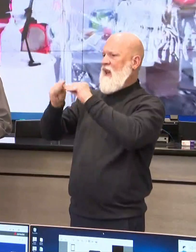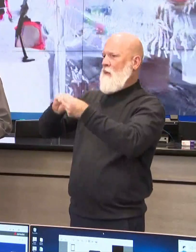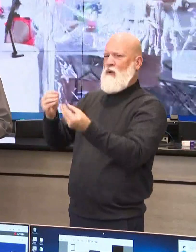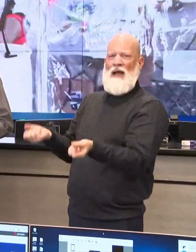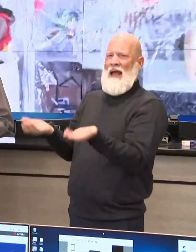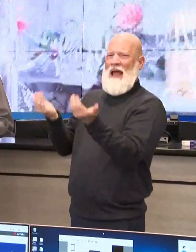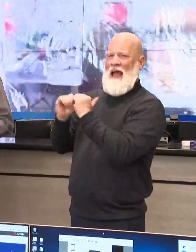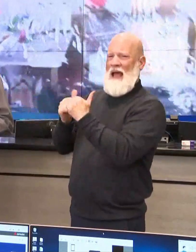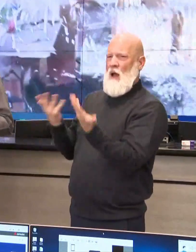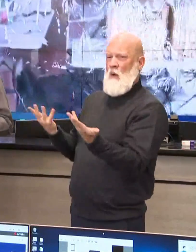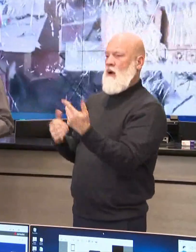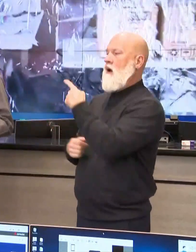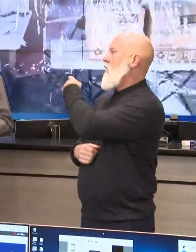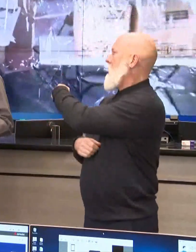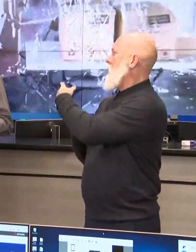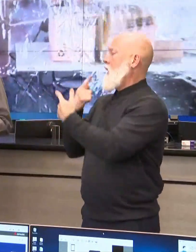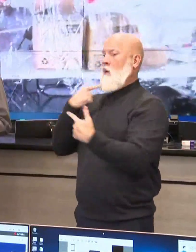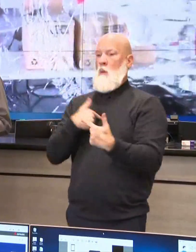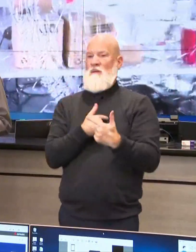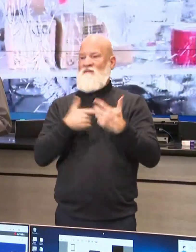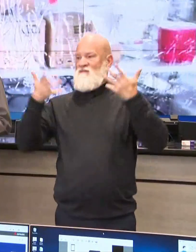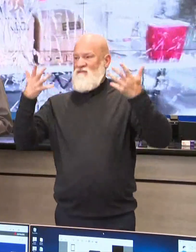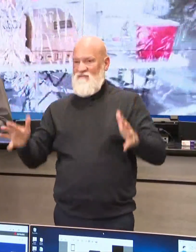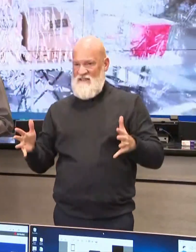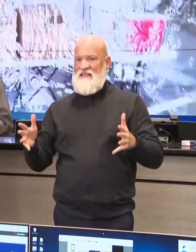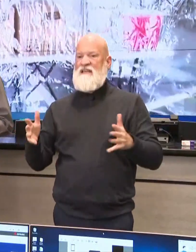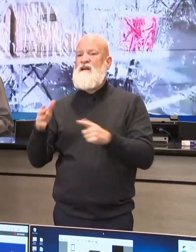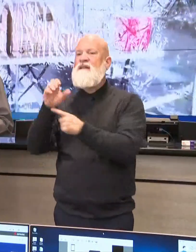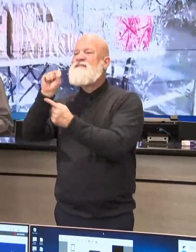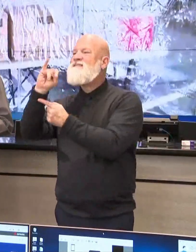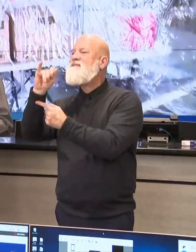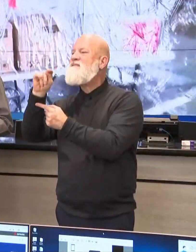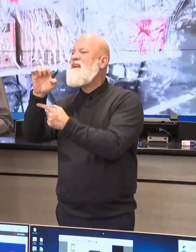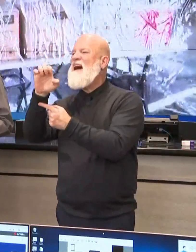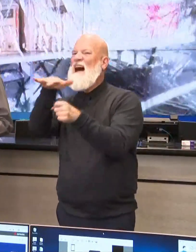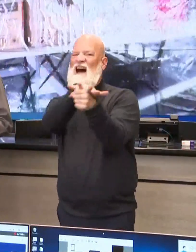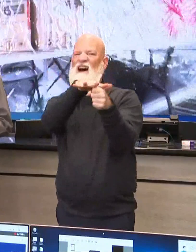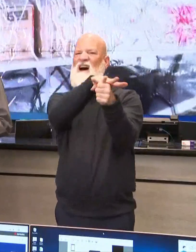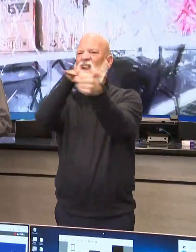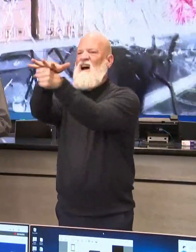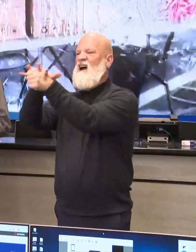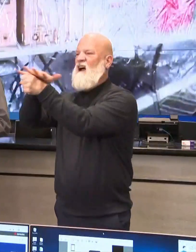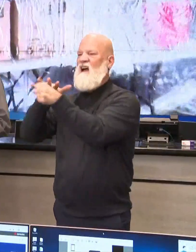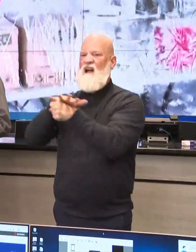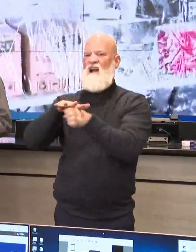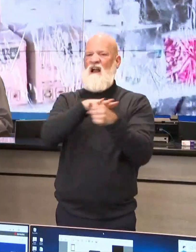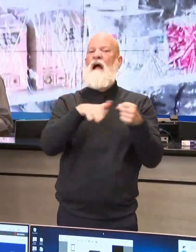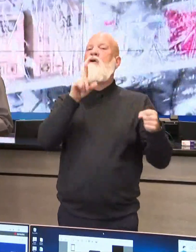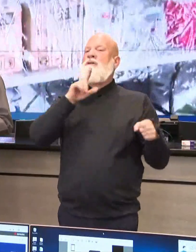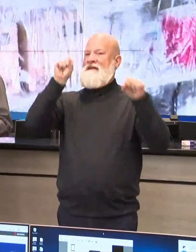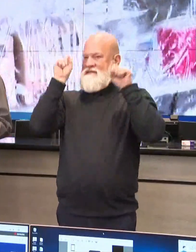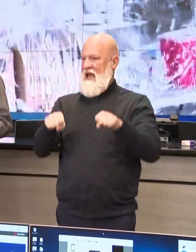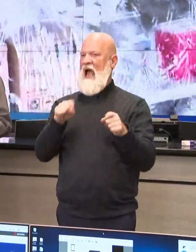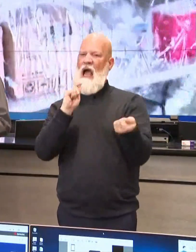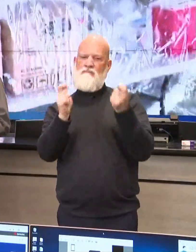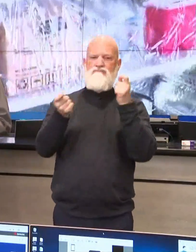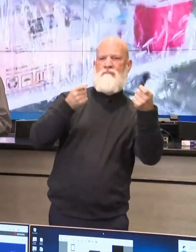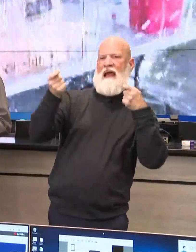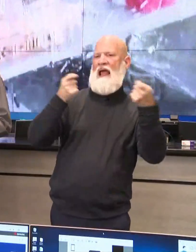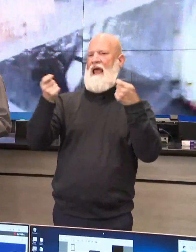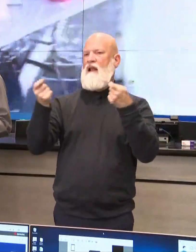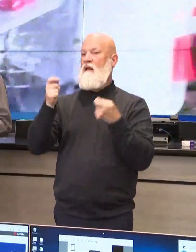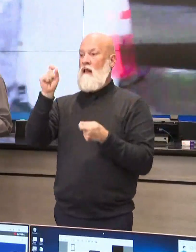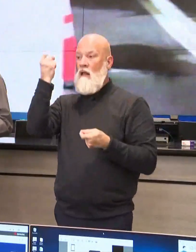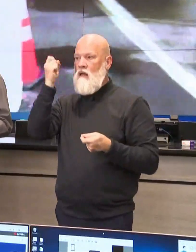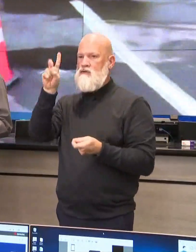built the sites originally to handle that number. So each site is essentially working at 50% capacity for the first 3